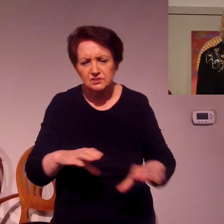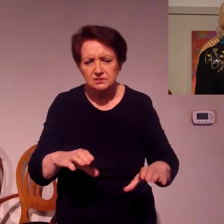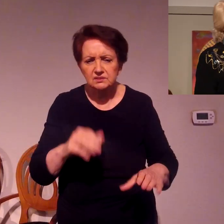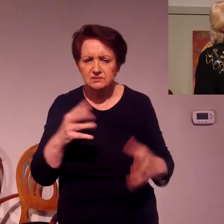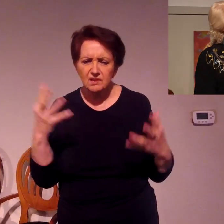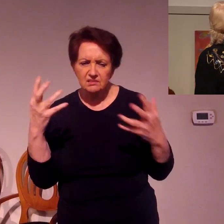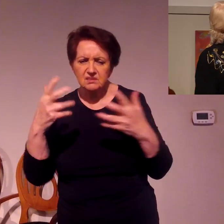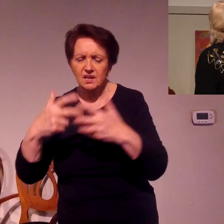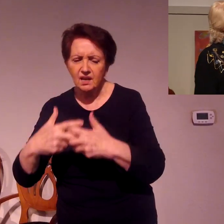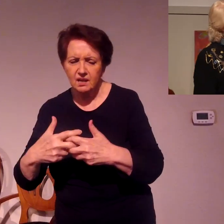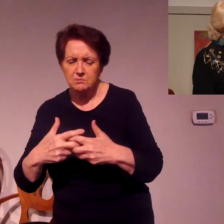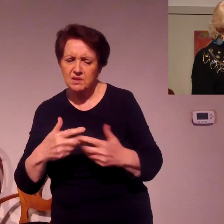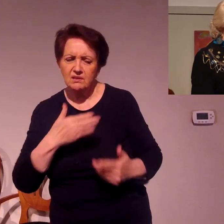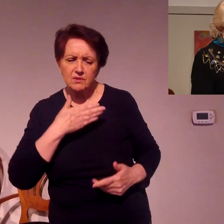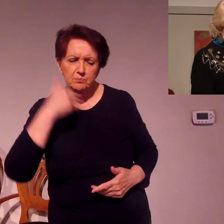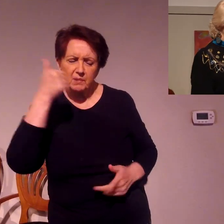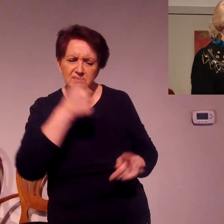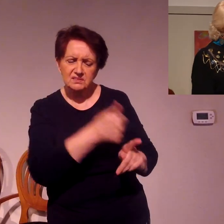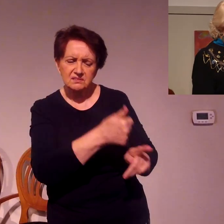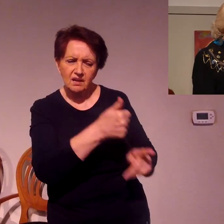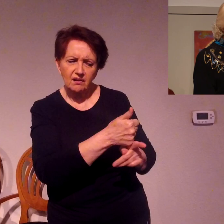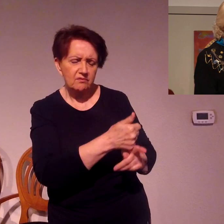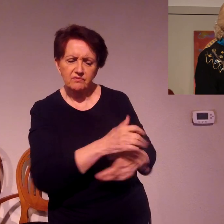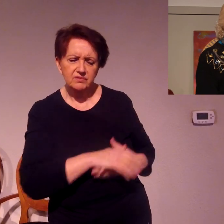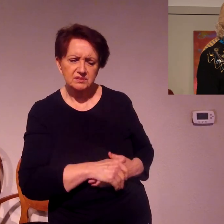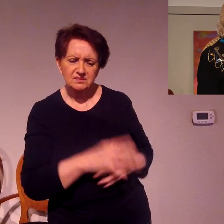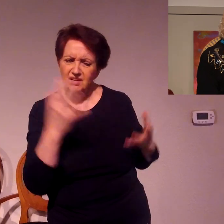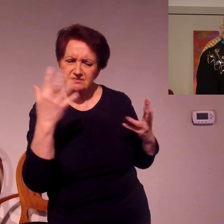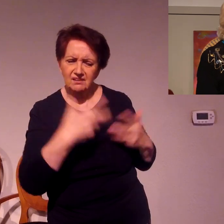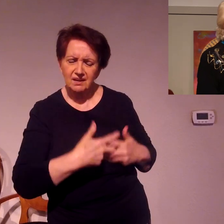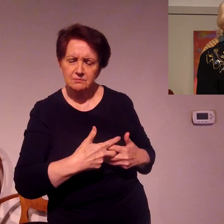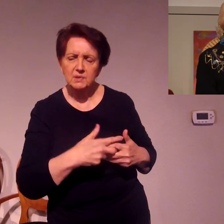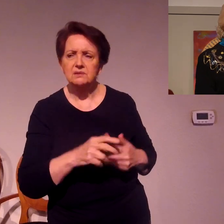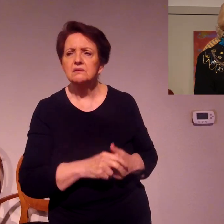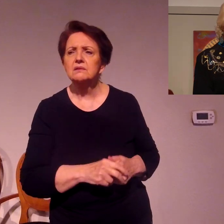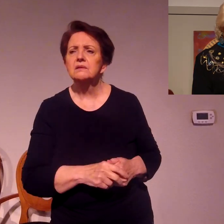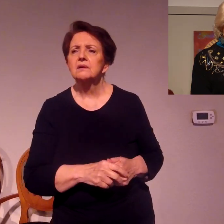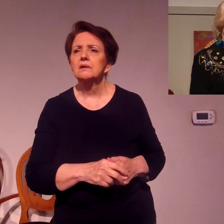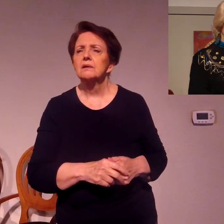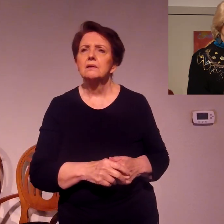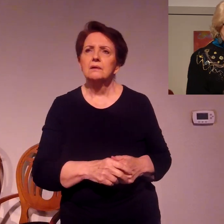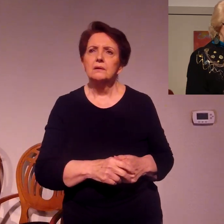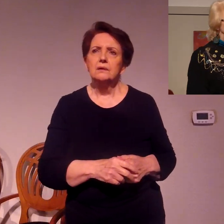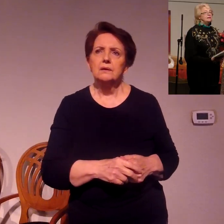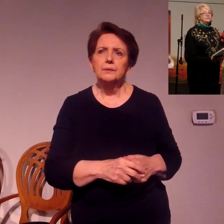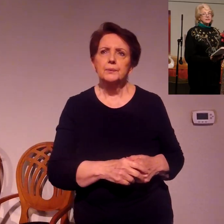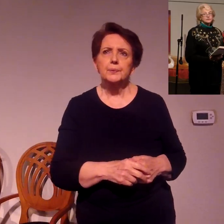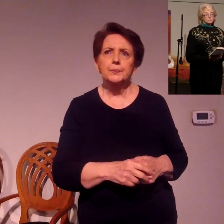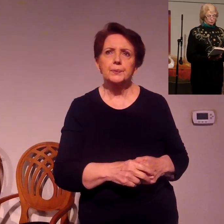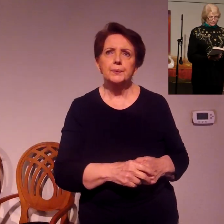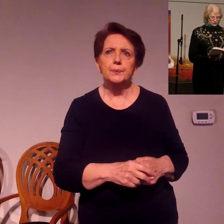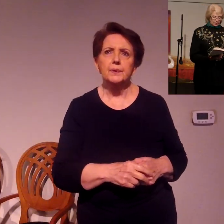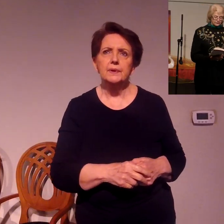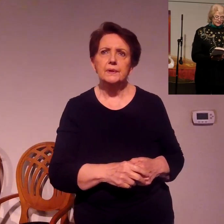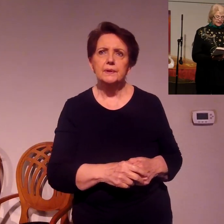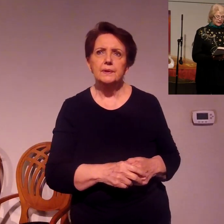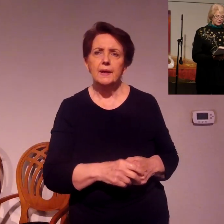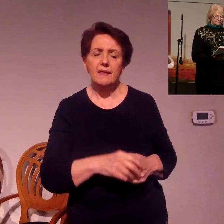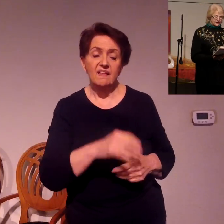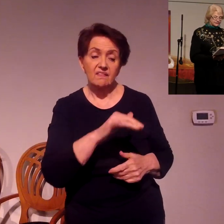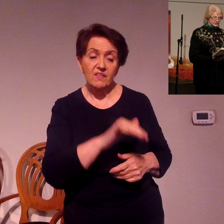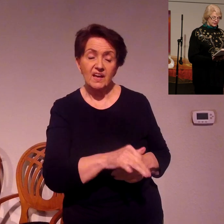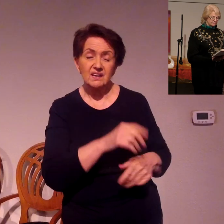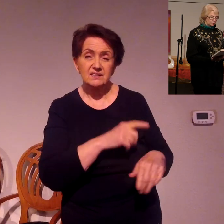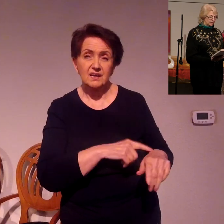who you know their best self, with who you know to be their best self. In these moments, rather than